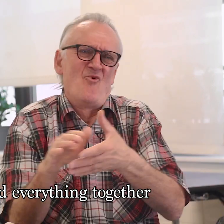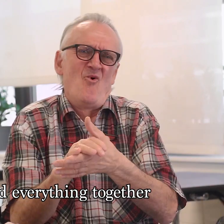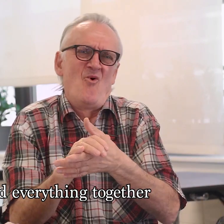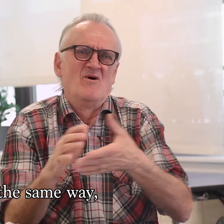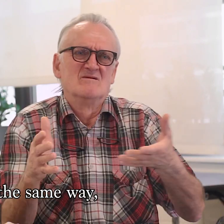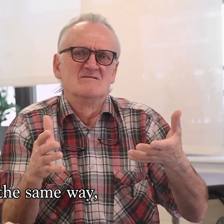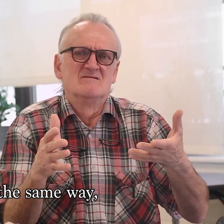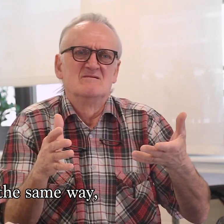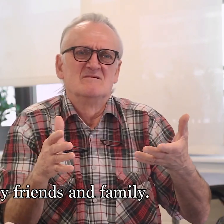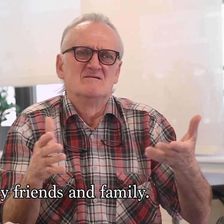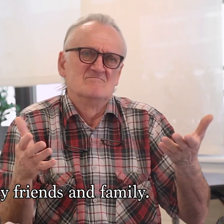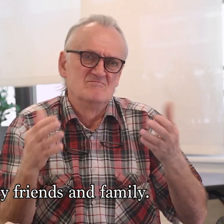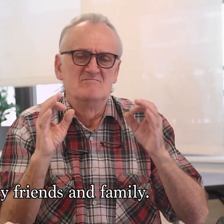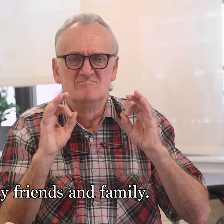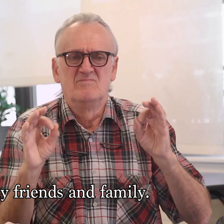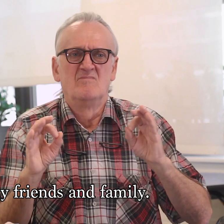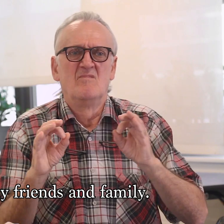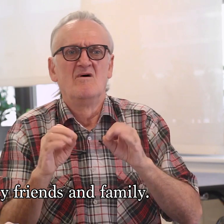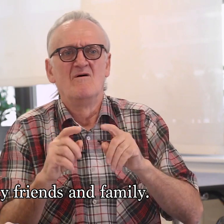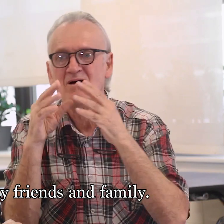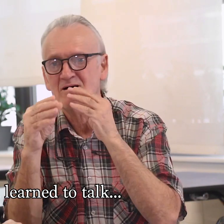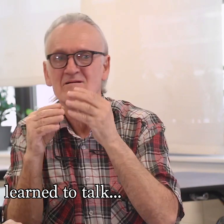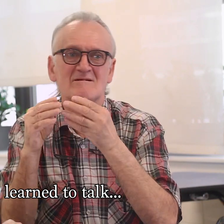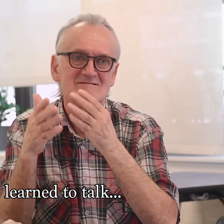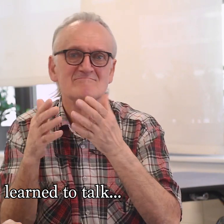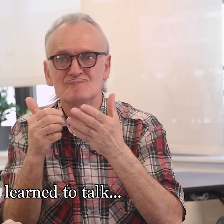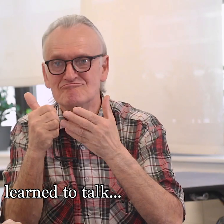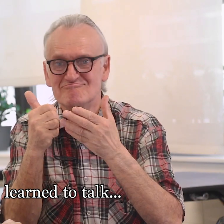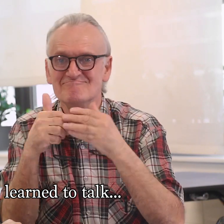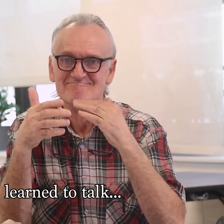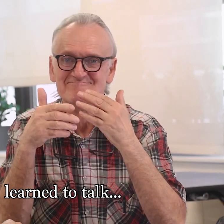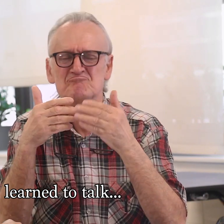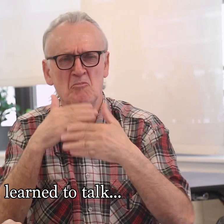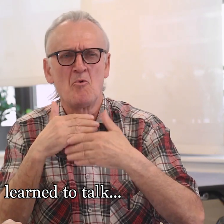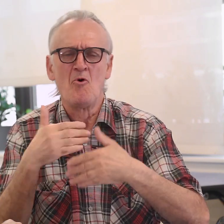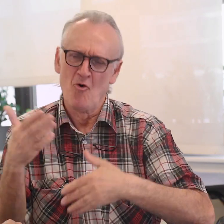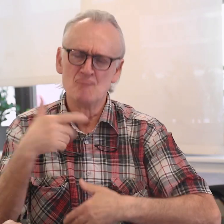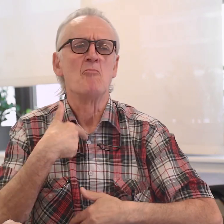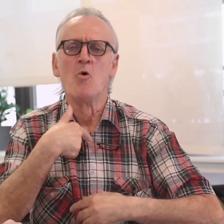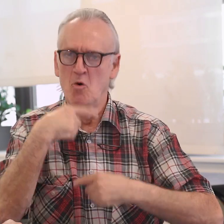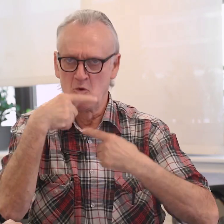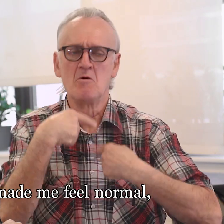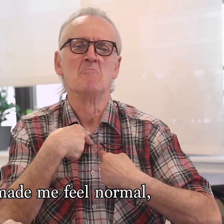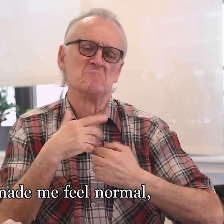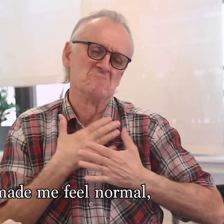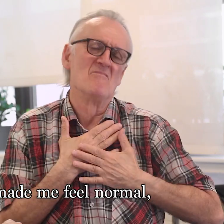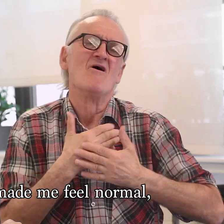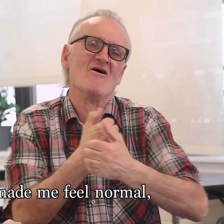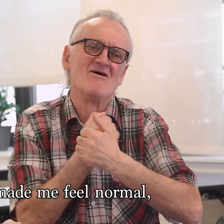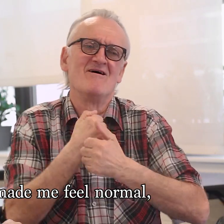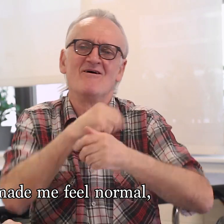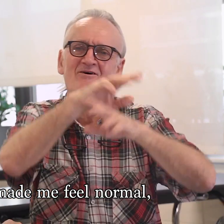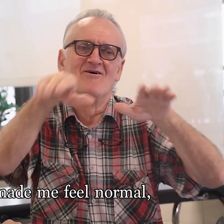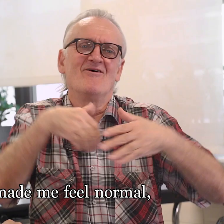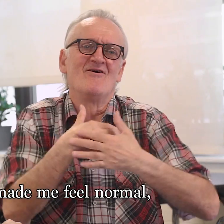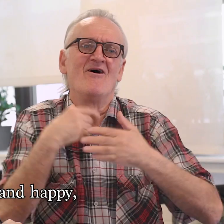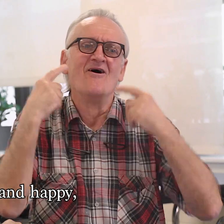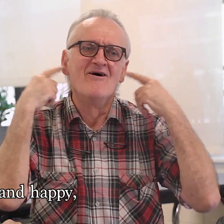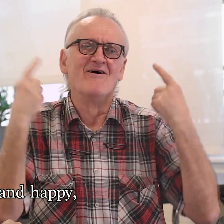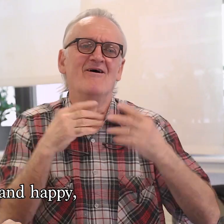in the same way, with all my friends and family. We all learned to talk And that made me feel normal and happy